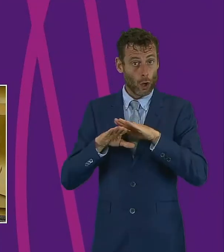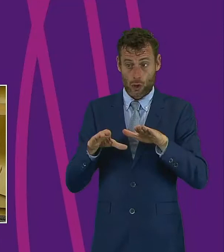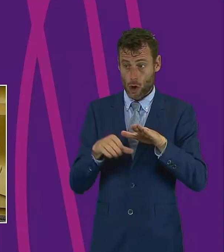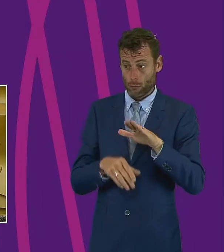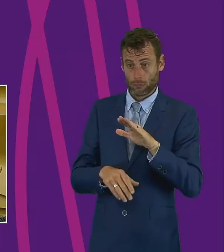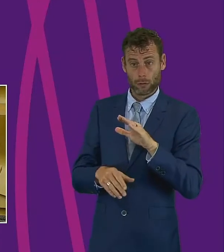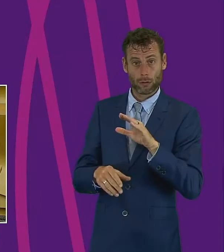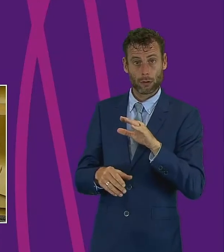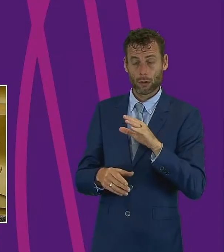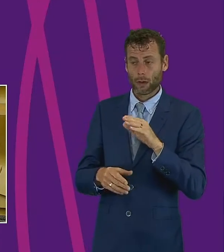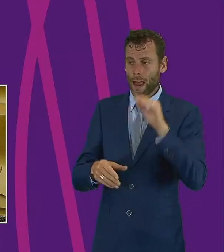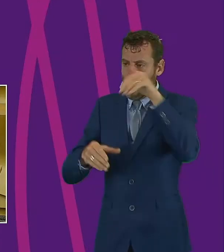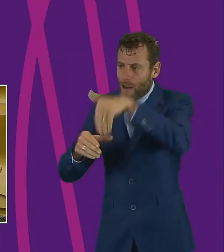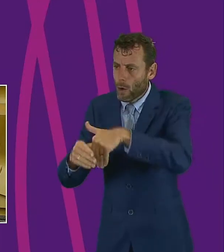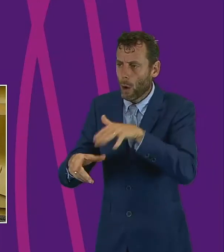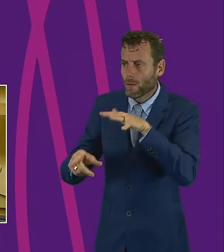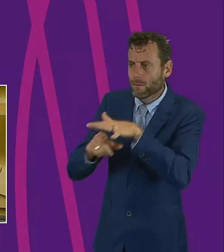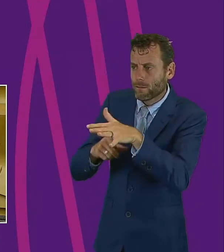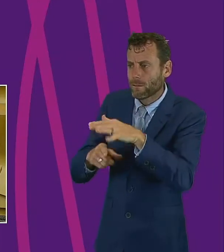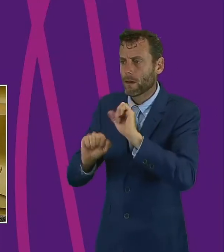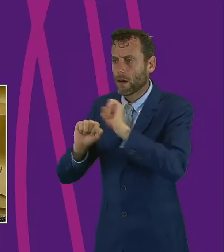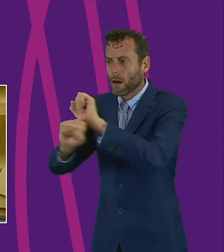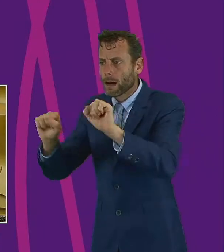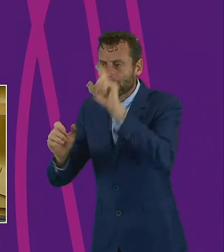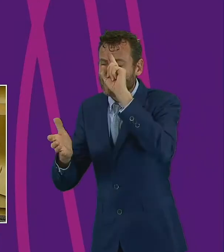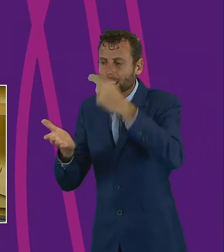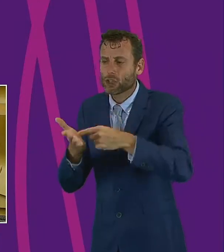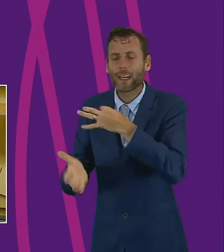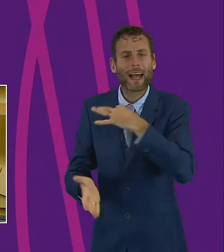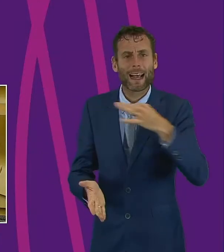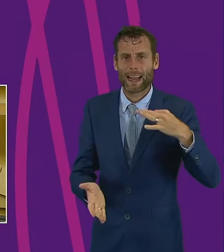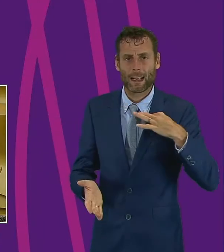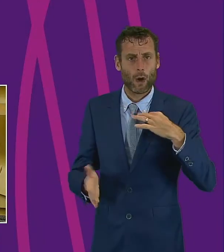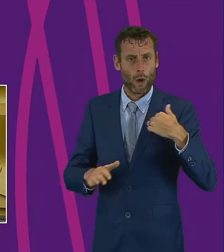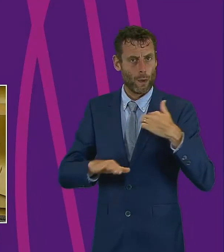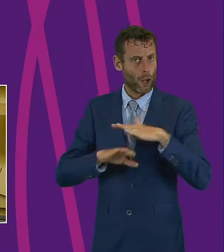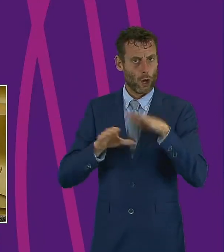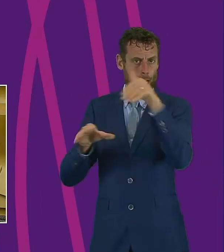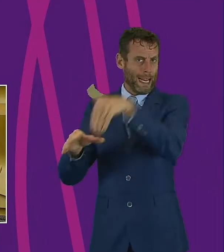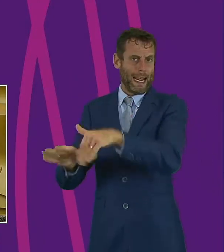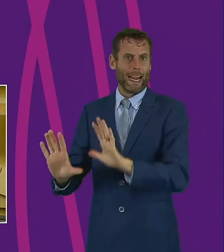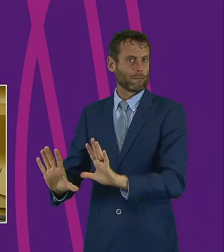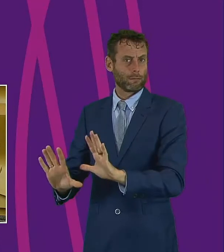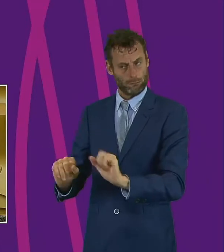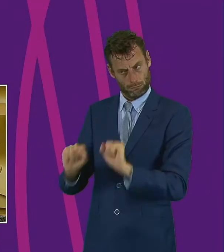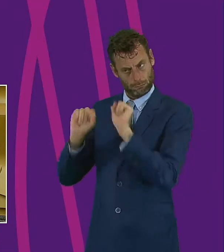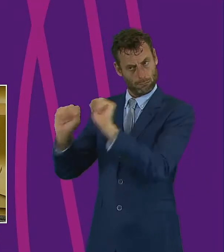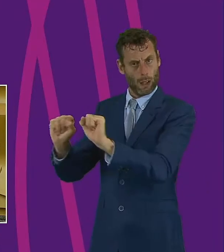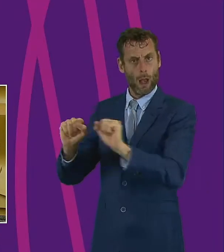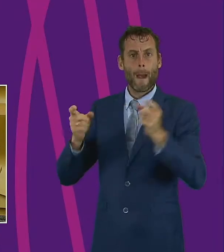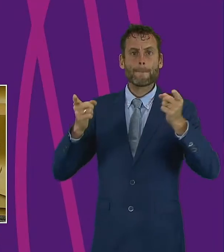clinical decision-making about residents being admitted to care homes. Ministers,